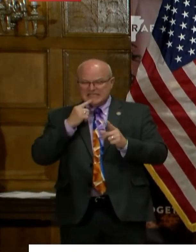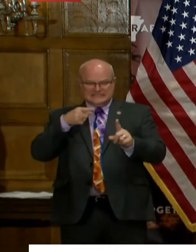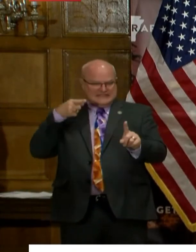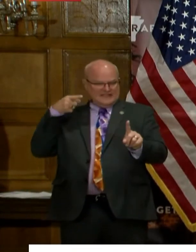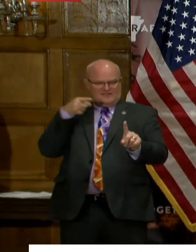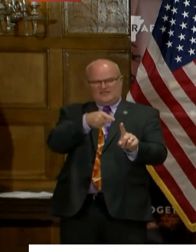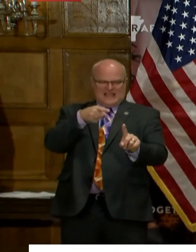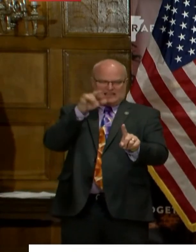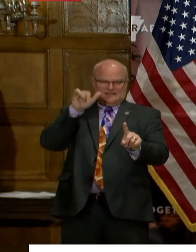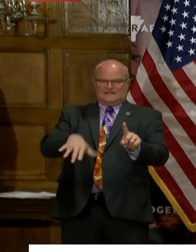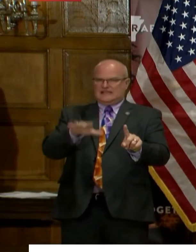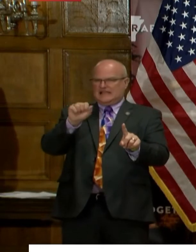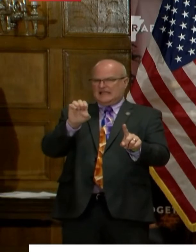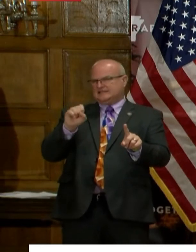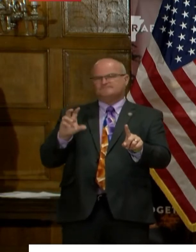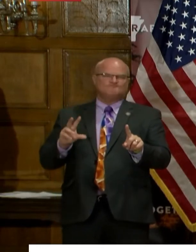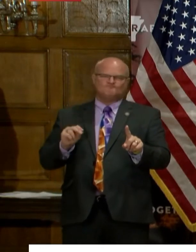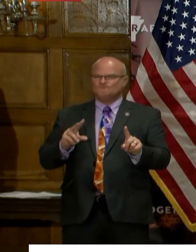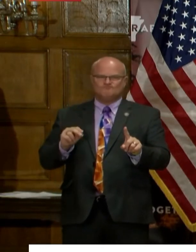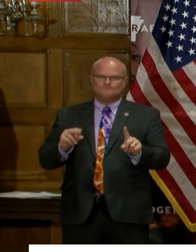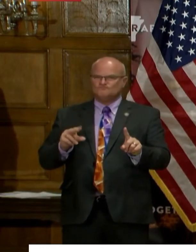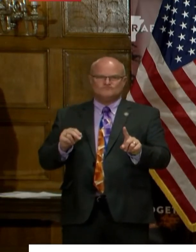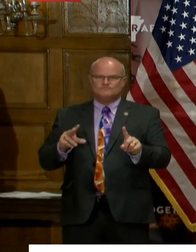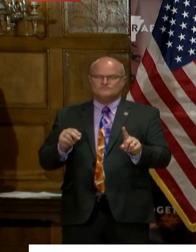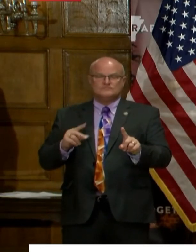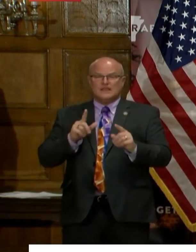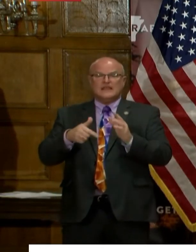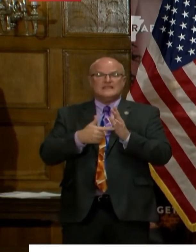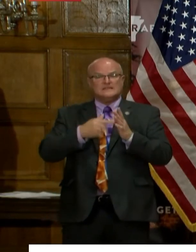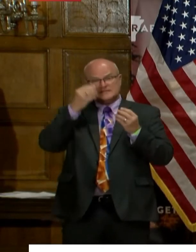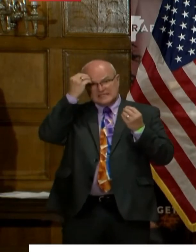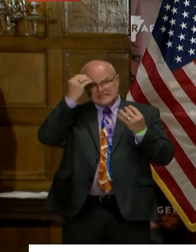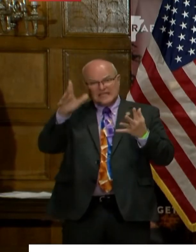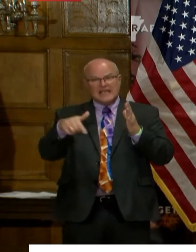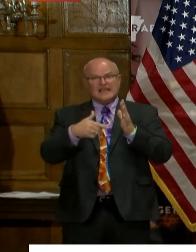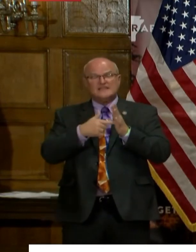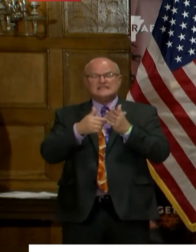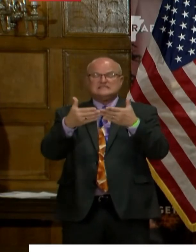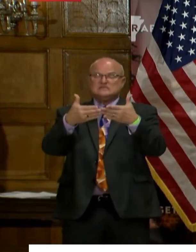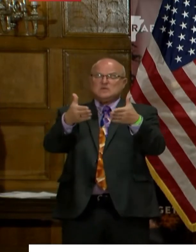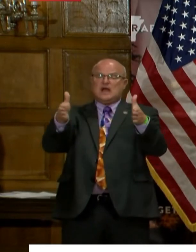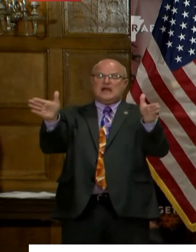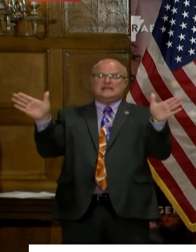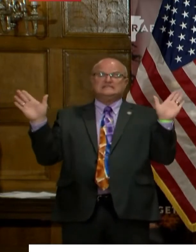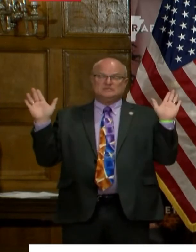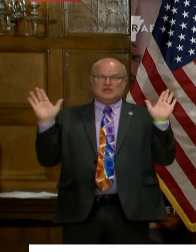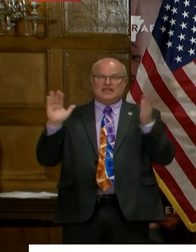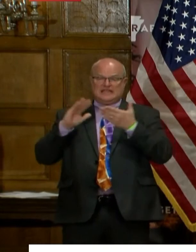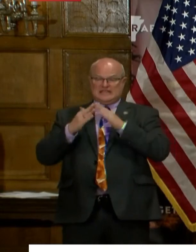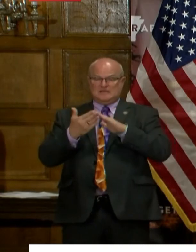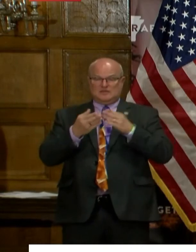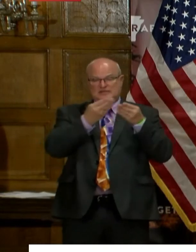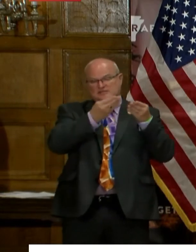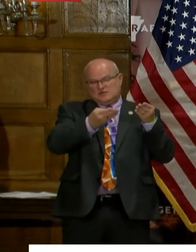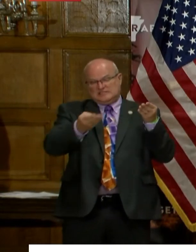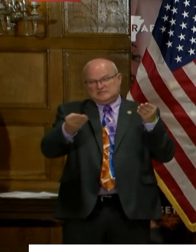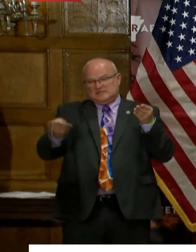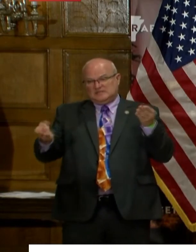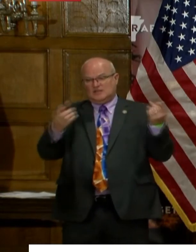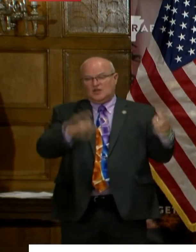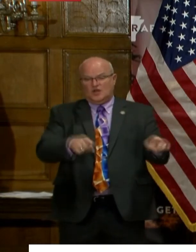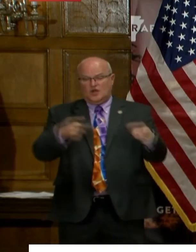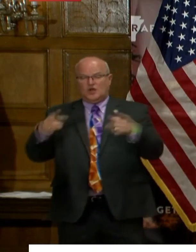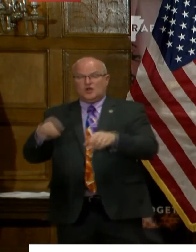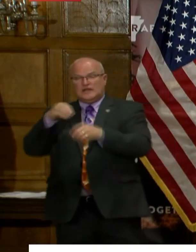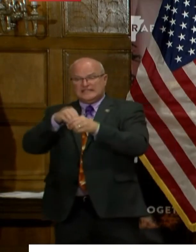and say that is the case, that transmission is there. This would indicate that this is widespread community transmission occurring